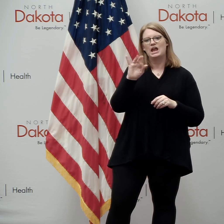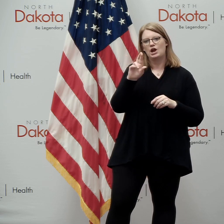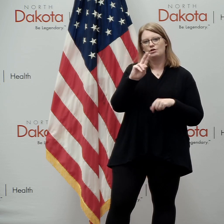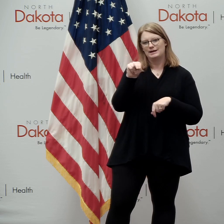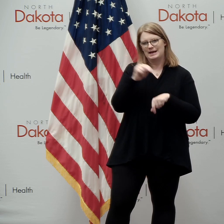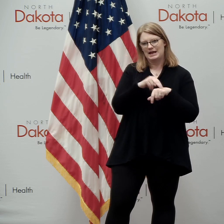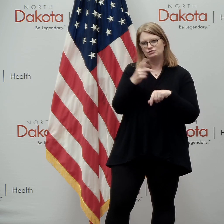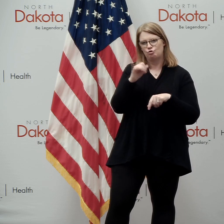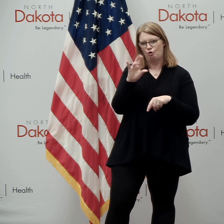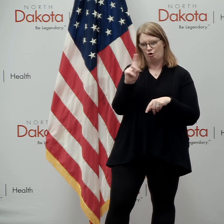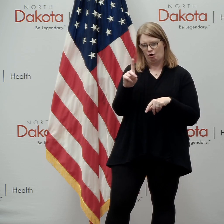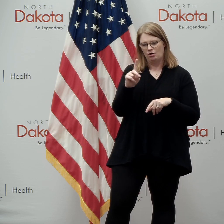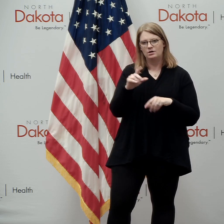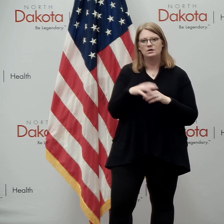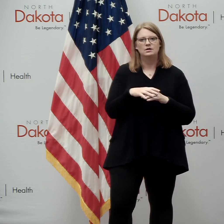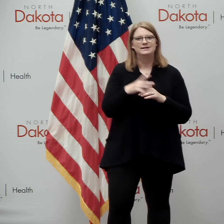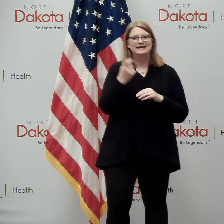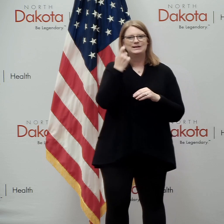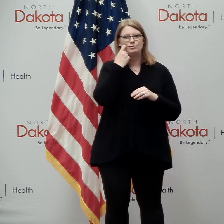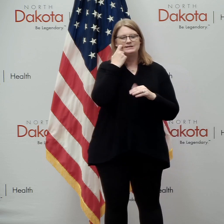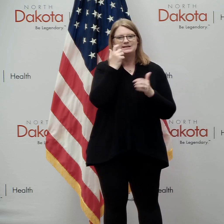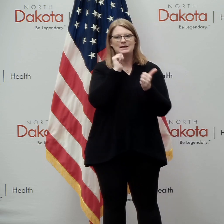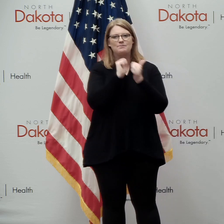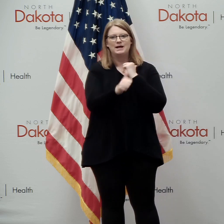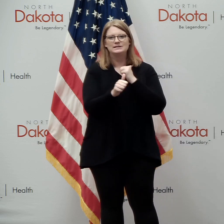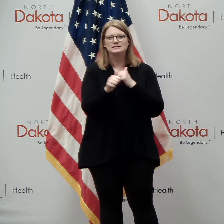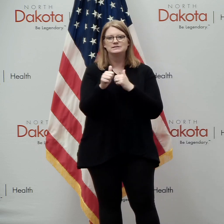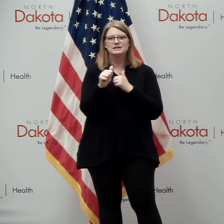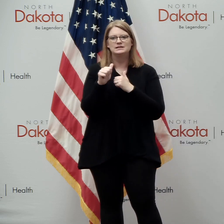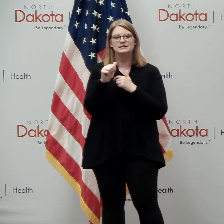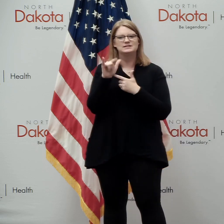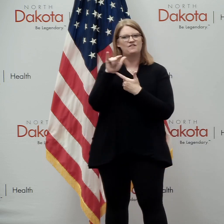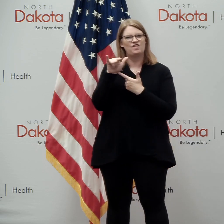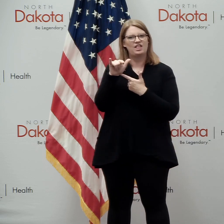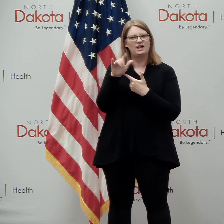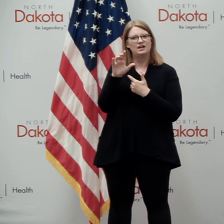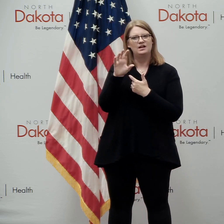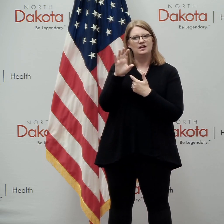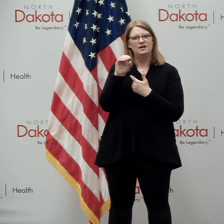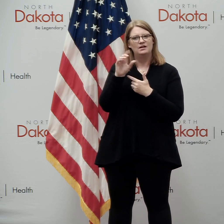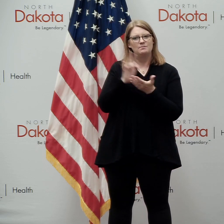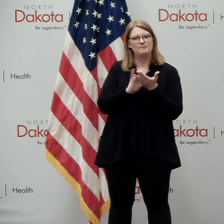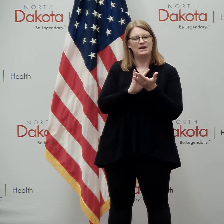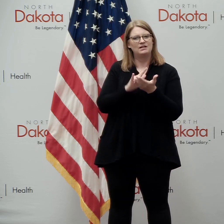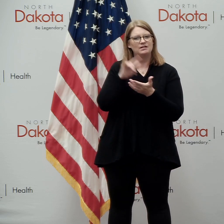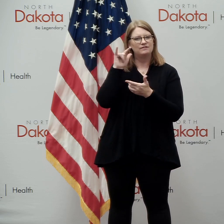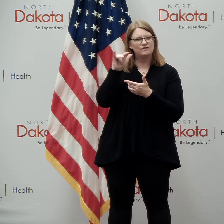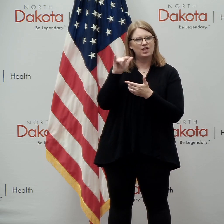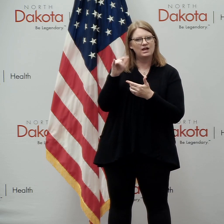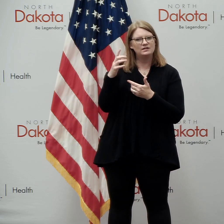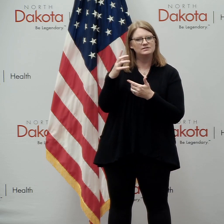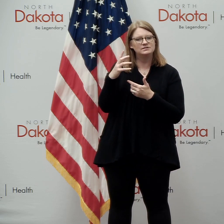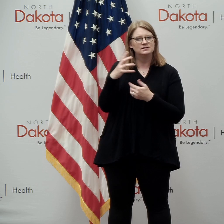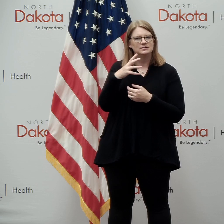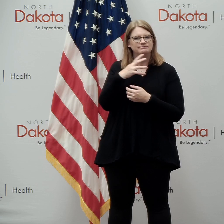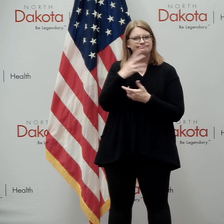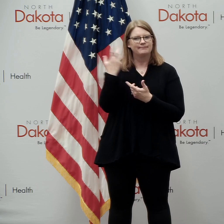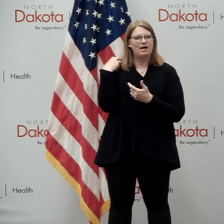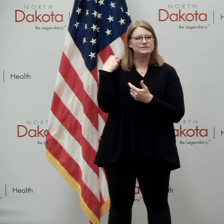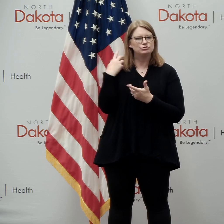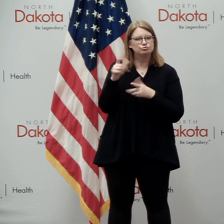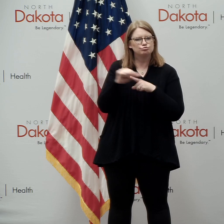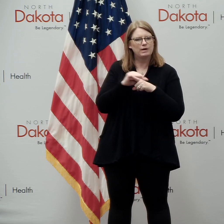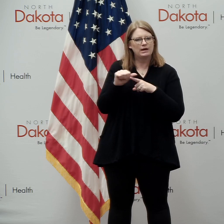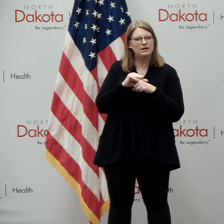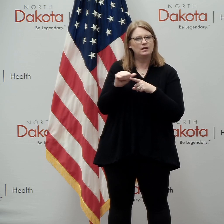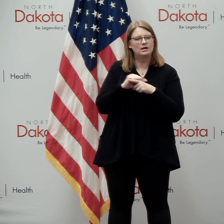Guard. He has recently passed his flight officer, medical flight officer training, and so again, he serves